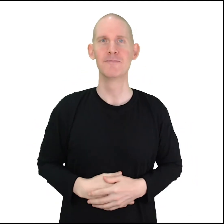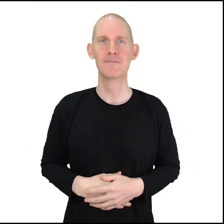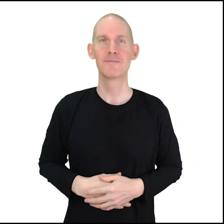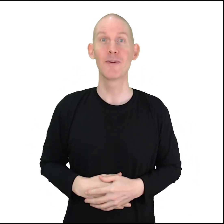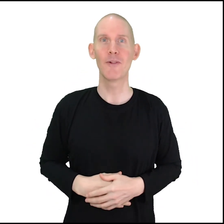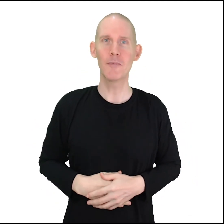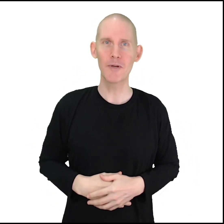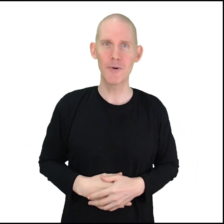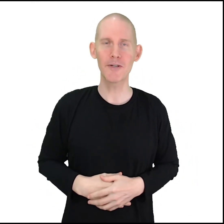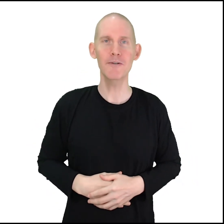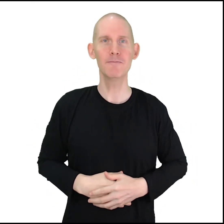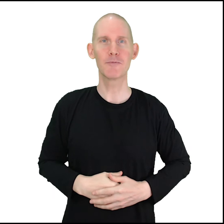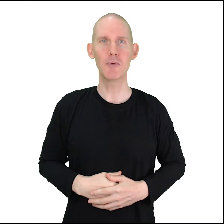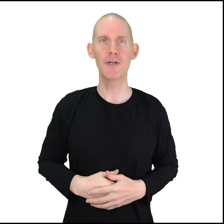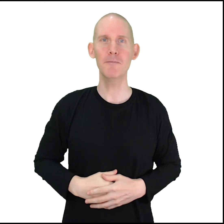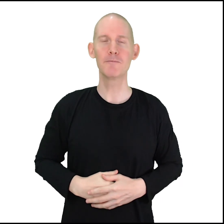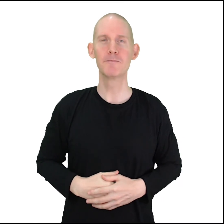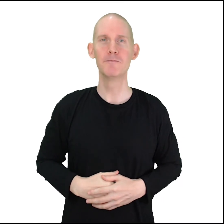A little bit quicker, speeding up.